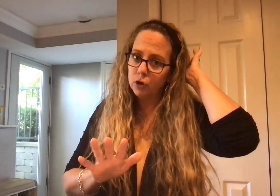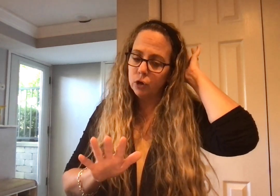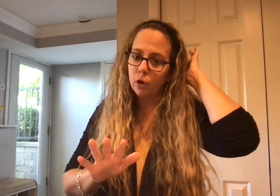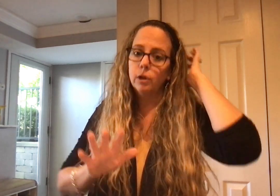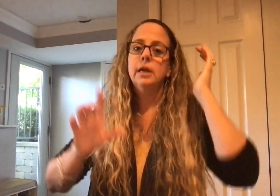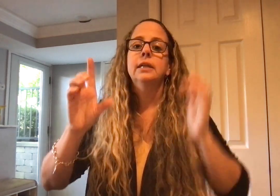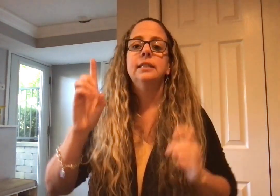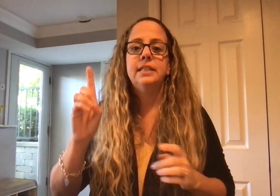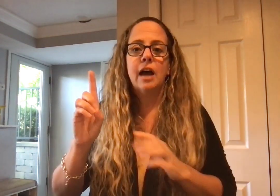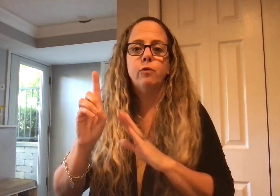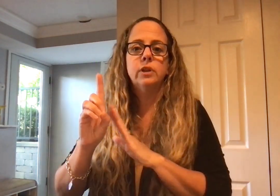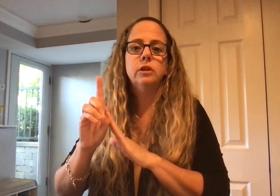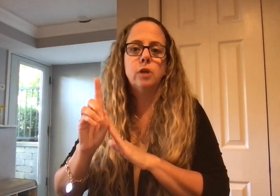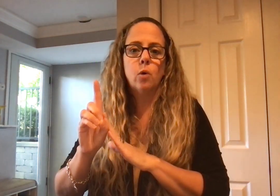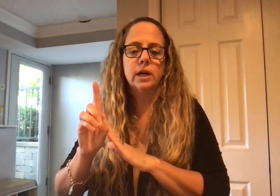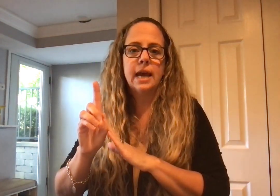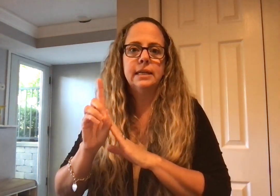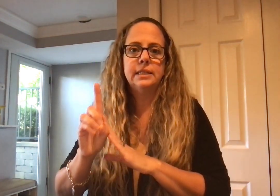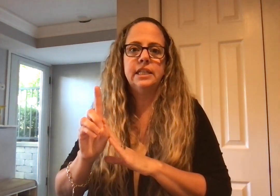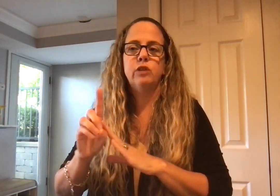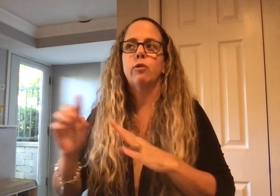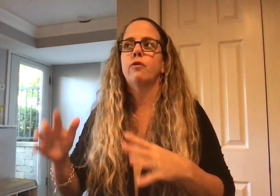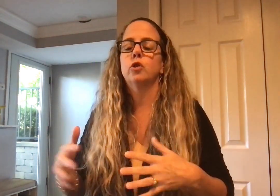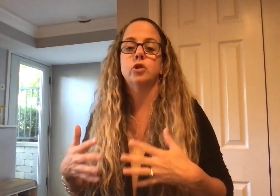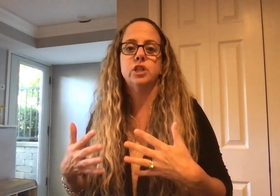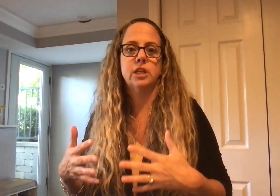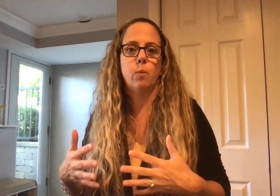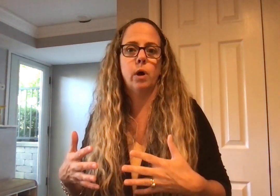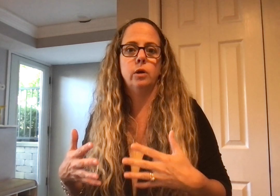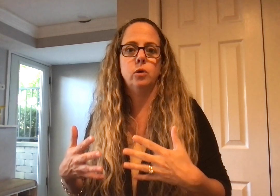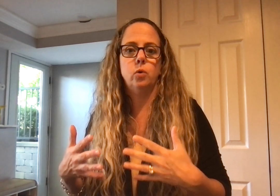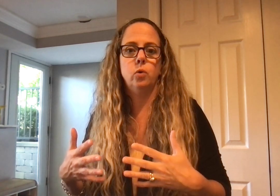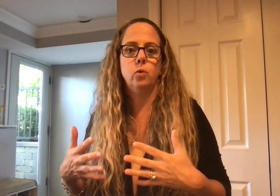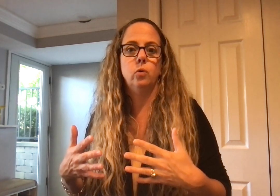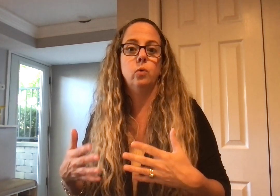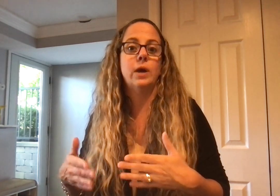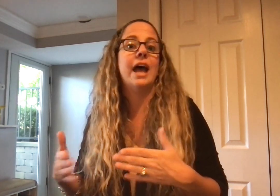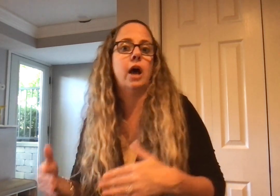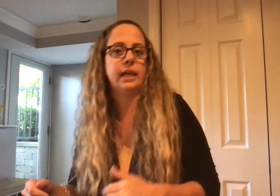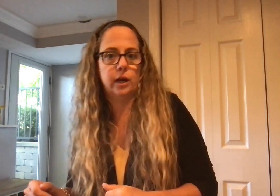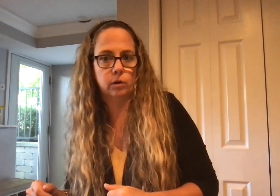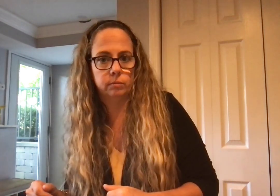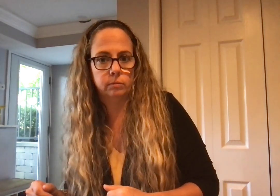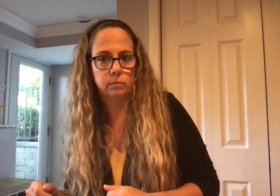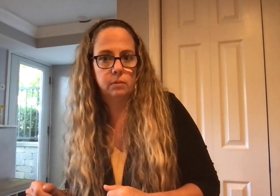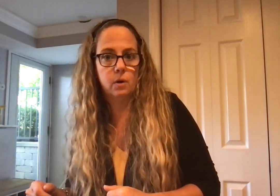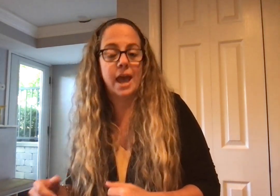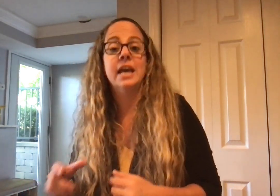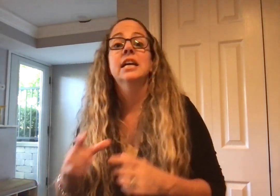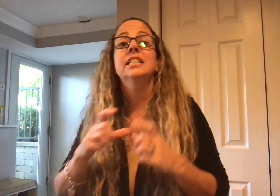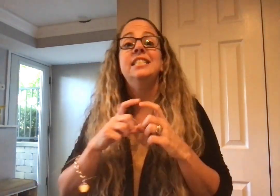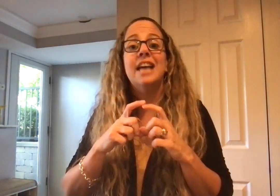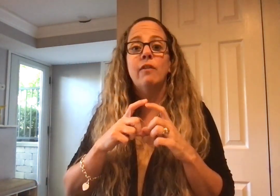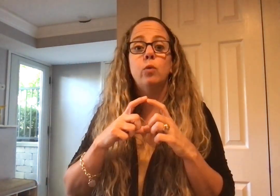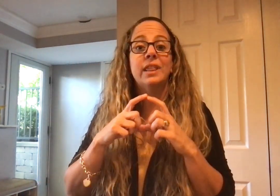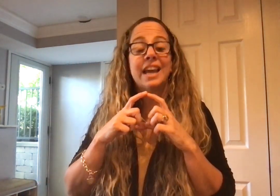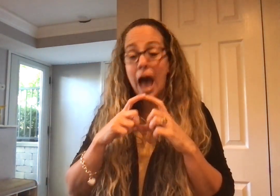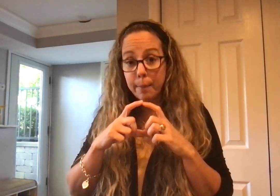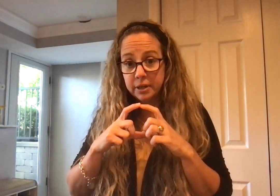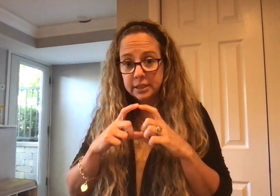intentional. Deaf with a lowercase d refers to someone who cannot hear, okay? Deaf with a capital